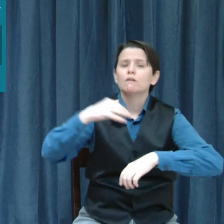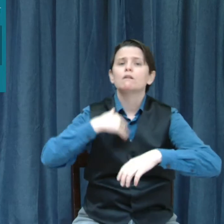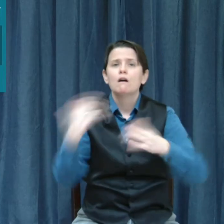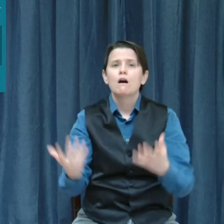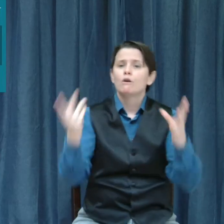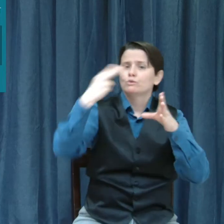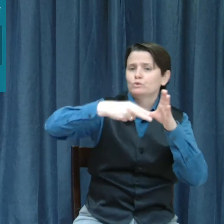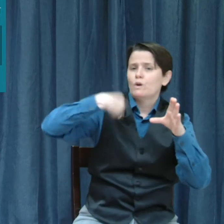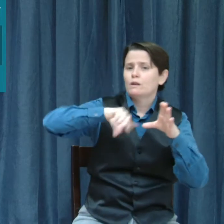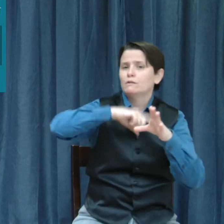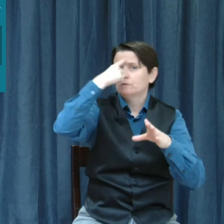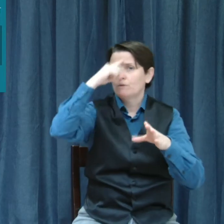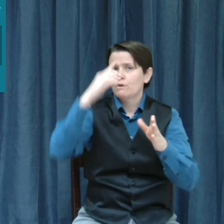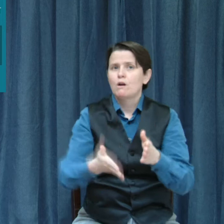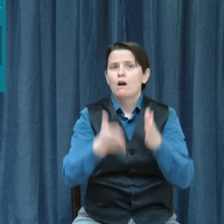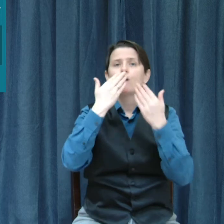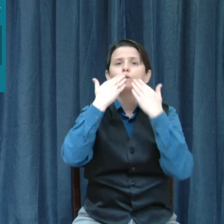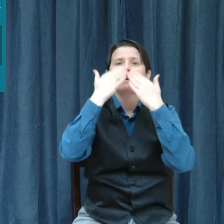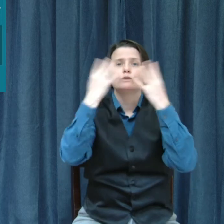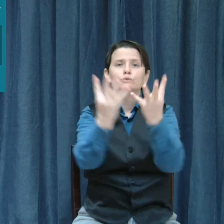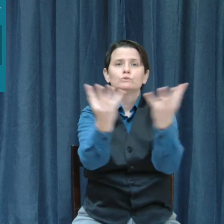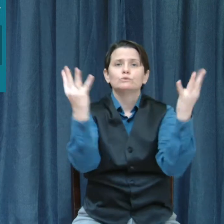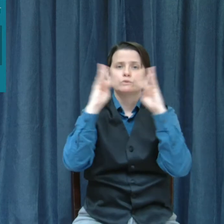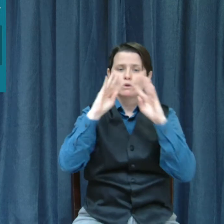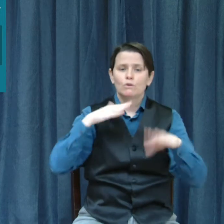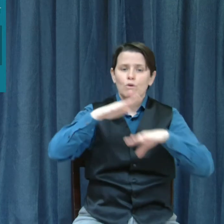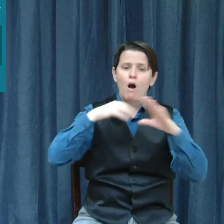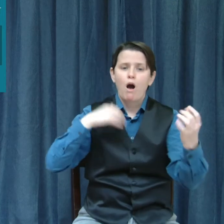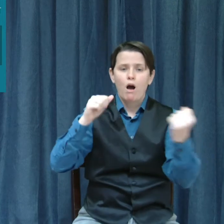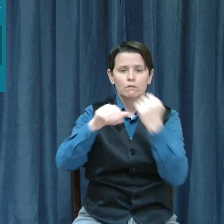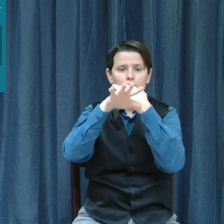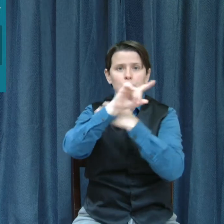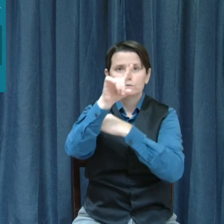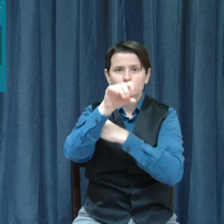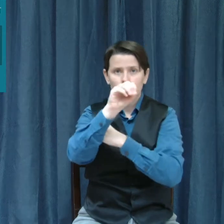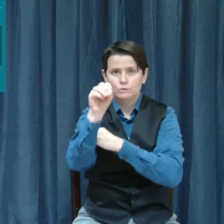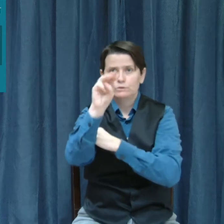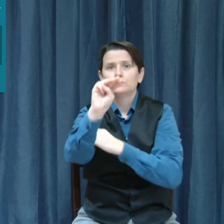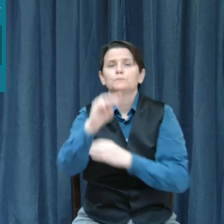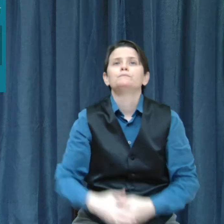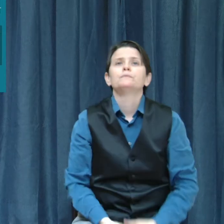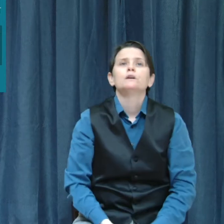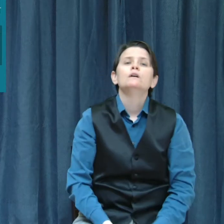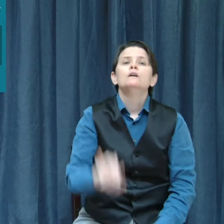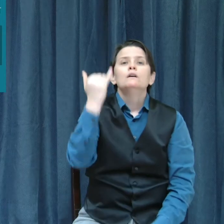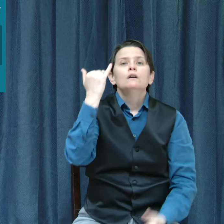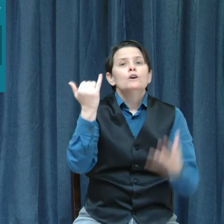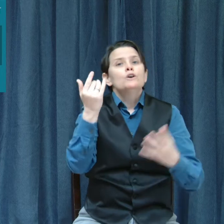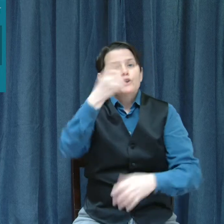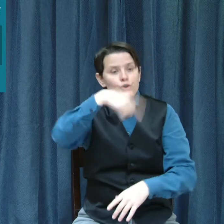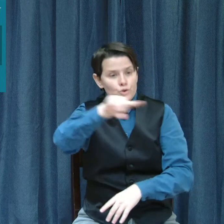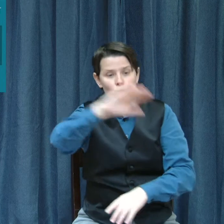If you would like to release struggle and create a life you love, then you're invited to join a spirit circle as they dive deep into